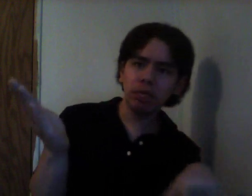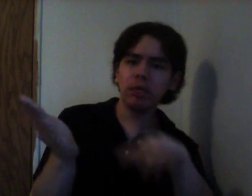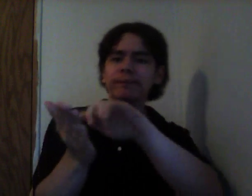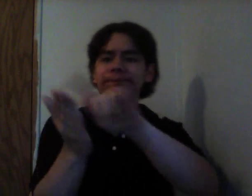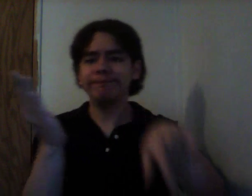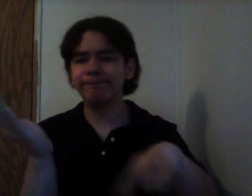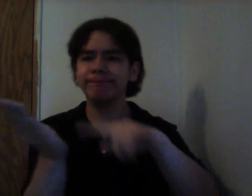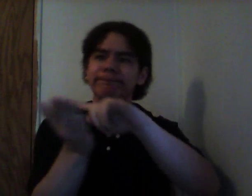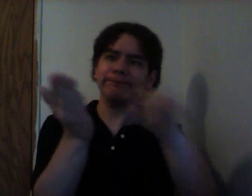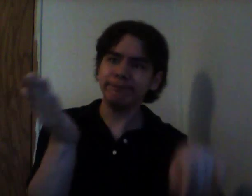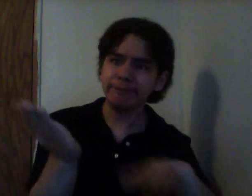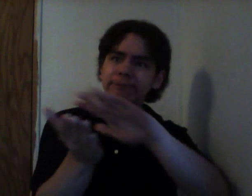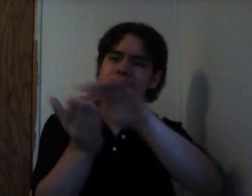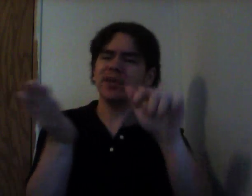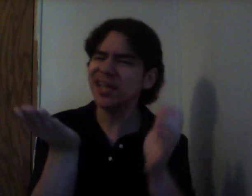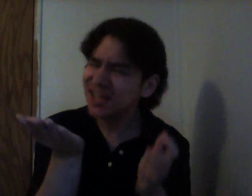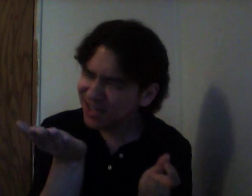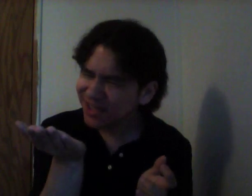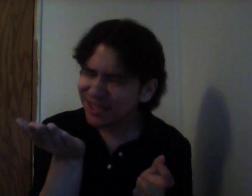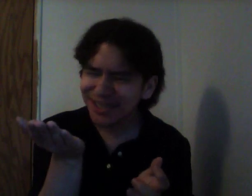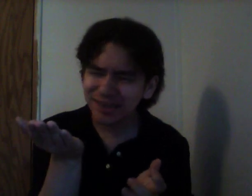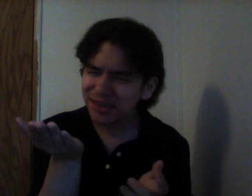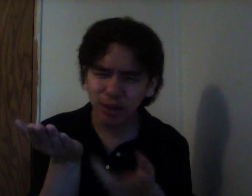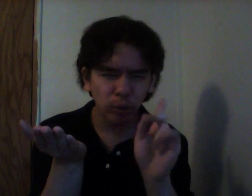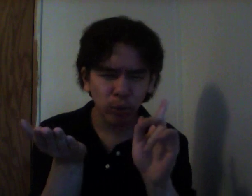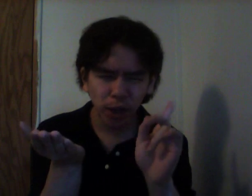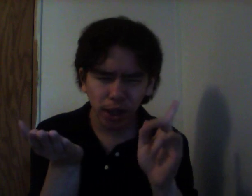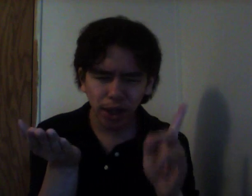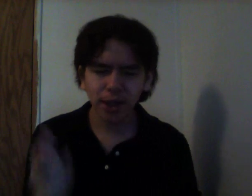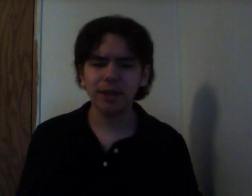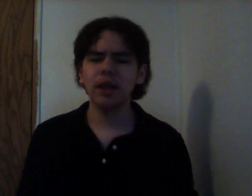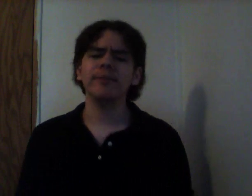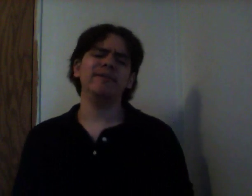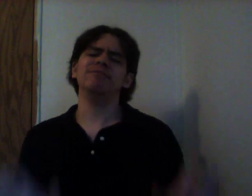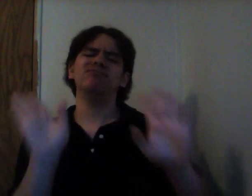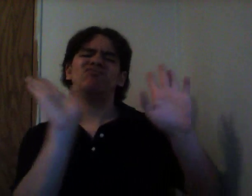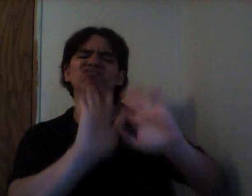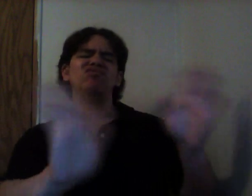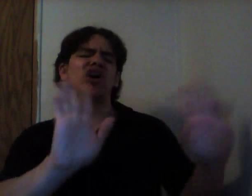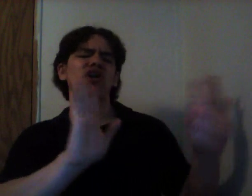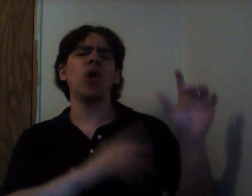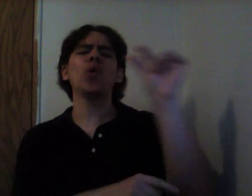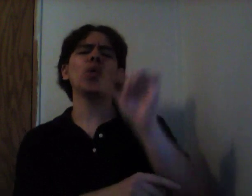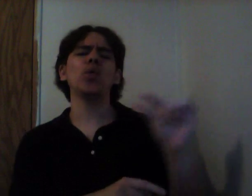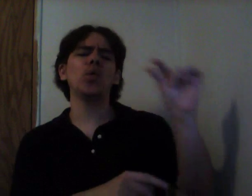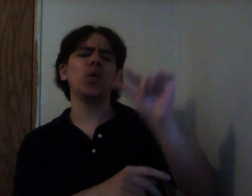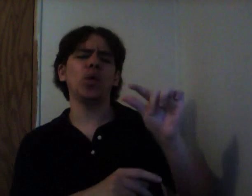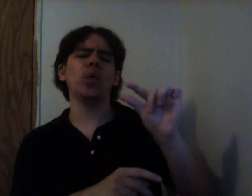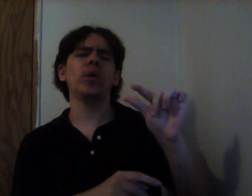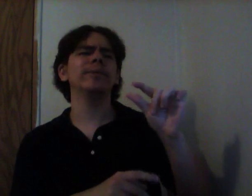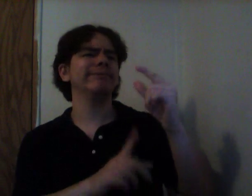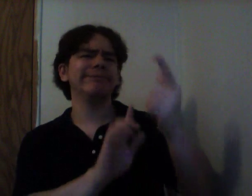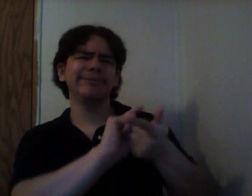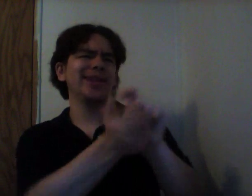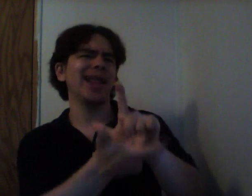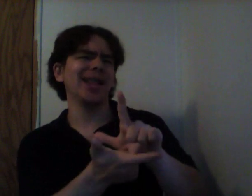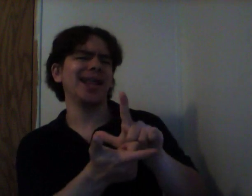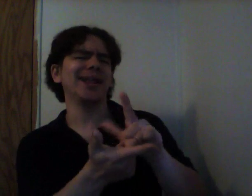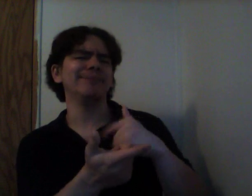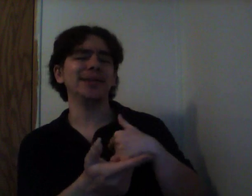And in fact, I'll show you that, like, you might think, oh, but I just use Google Translate for that. I would not do that in a lot of cases. So let me give you an example.